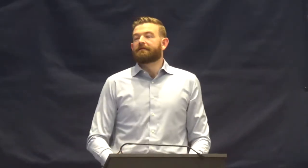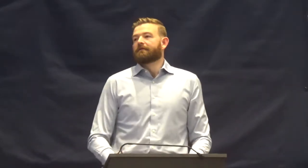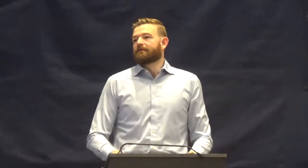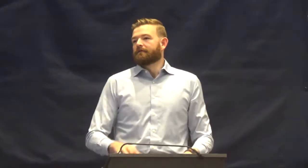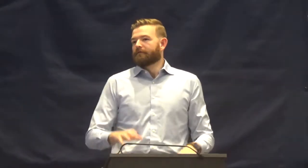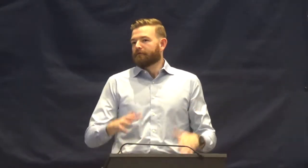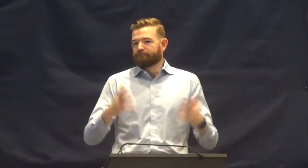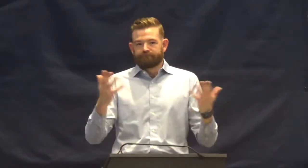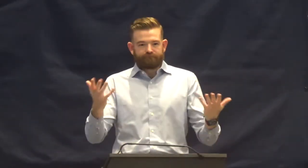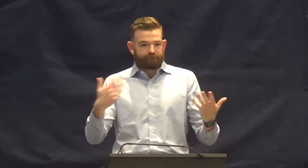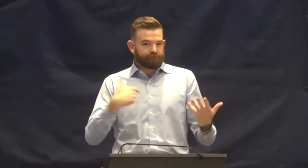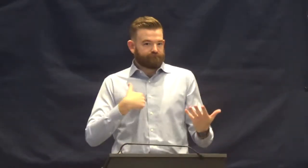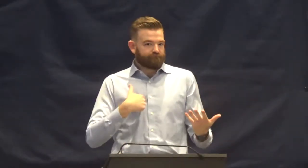later.